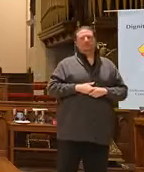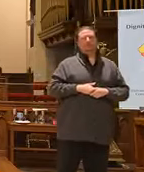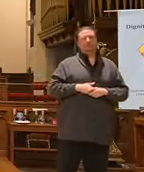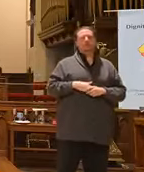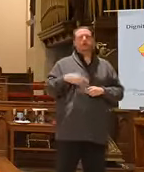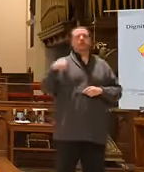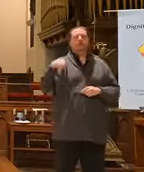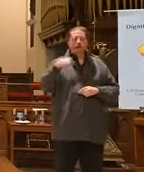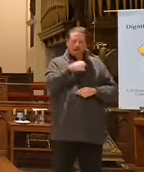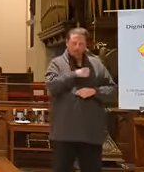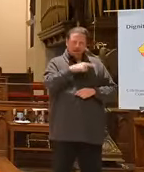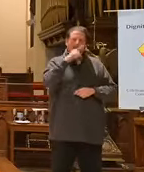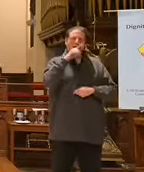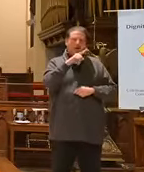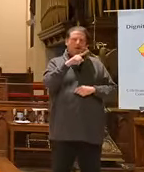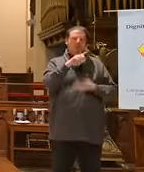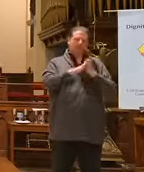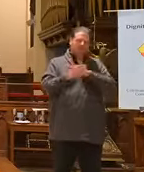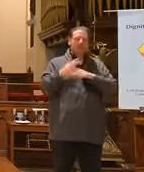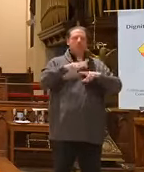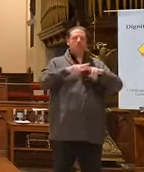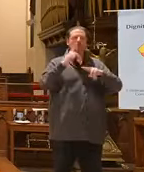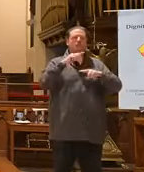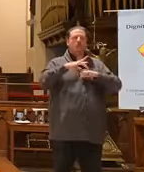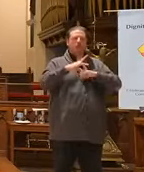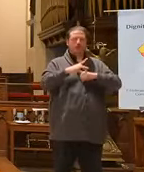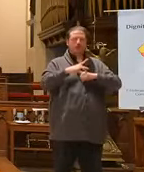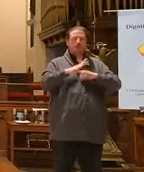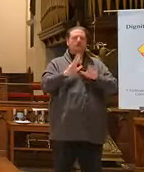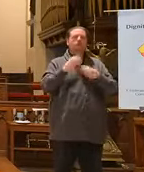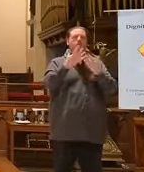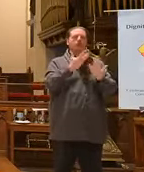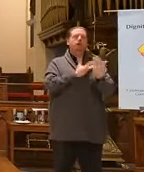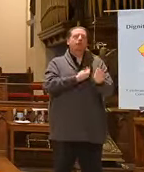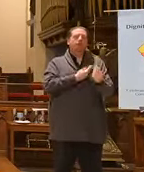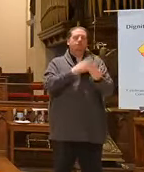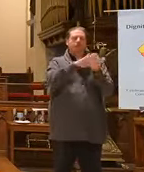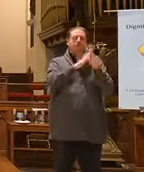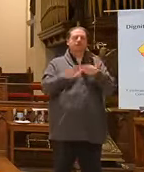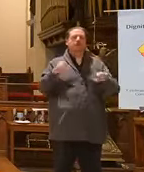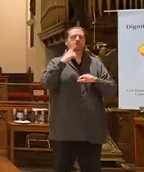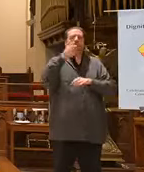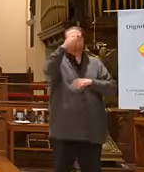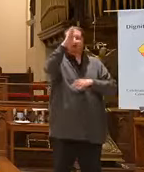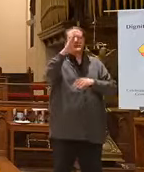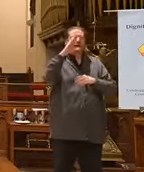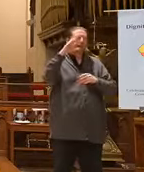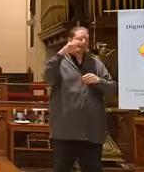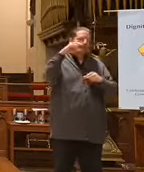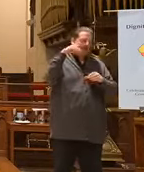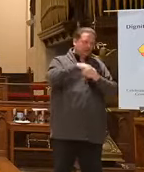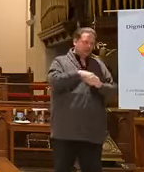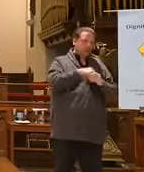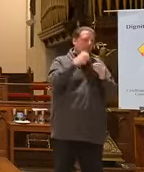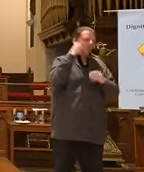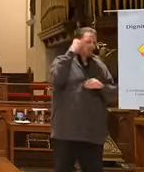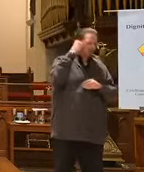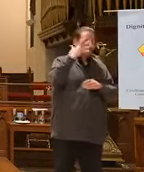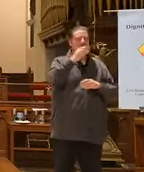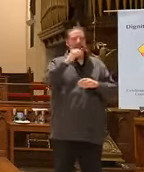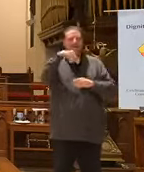That we may be the salt of the earth, bringing the compassion and peace of God to our homes and our communities, we